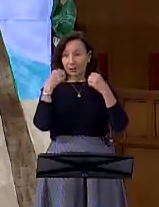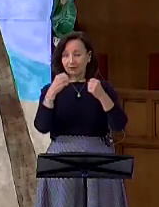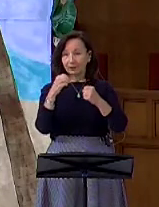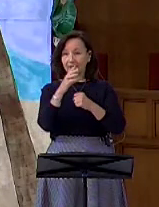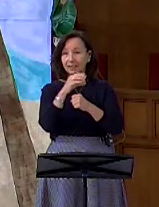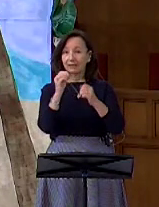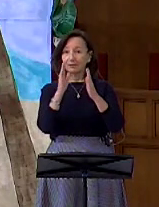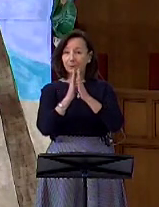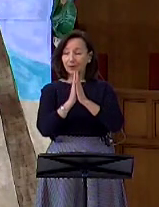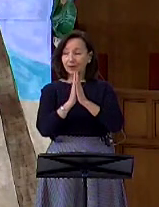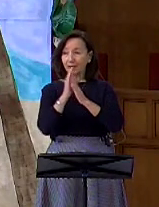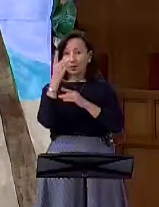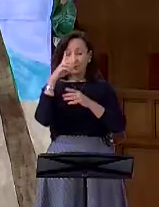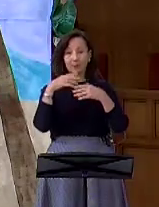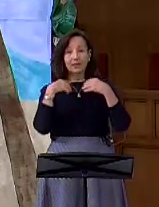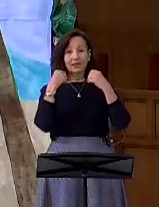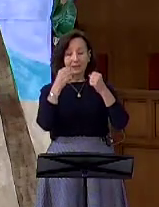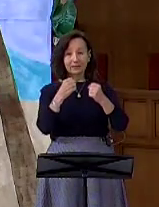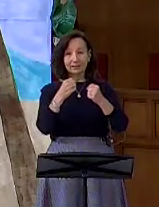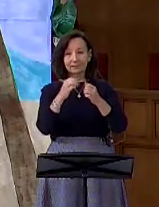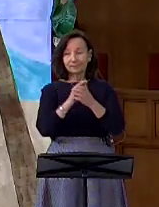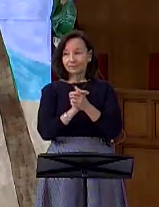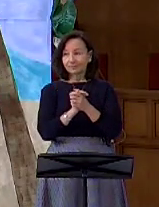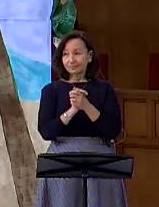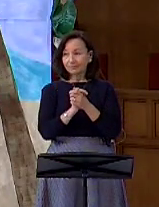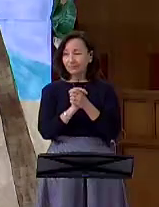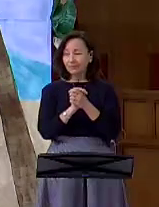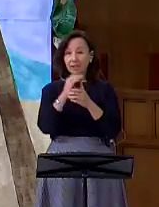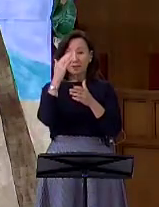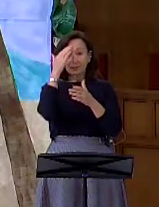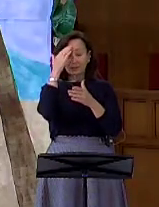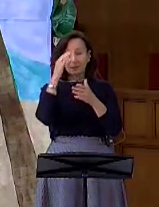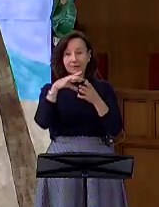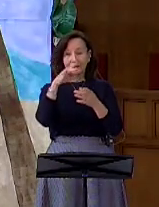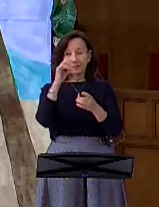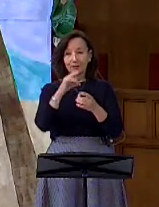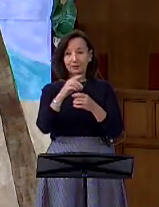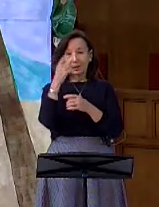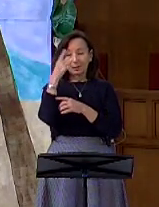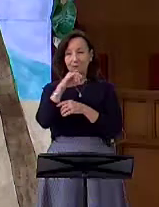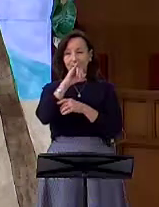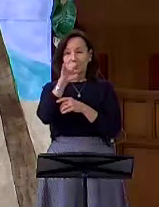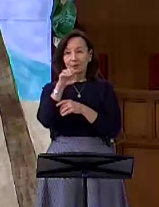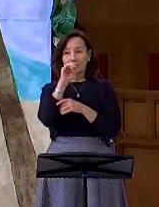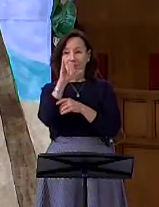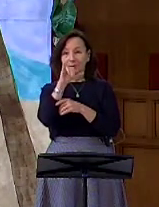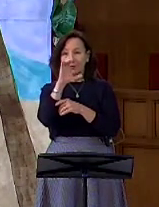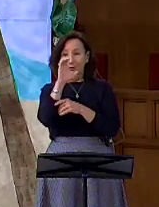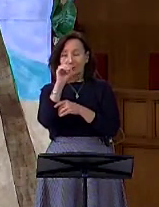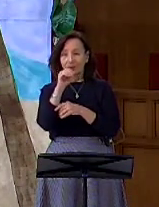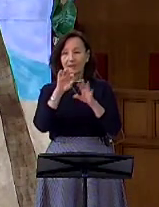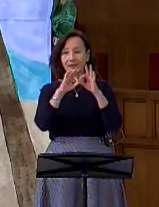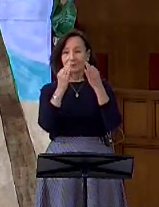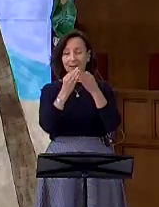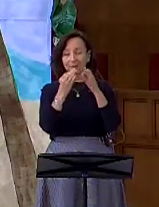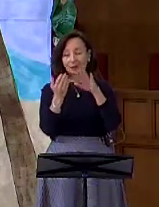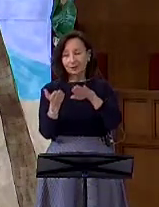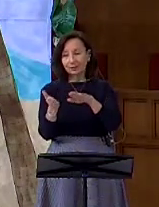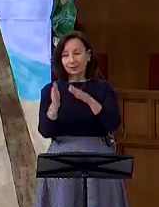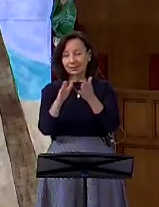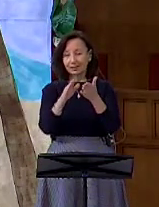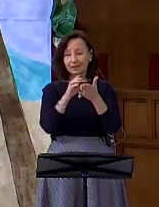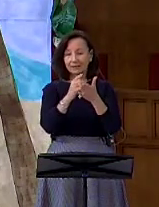pray healing and of the mind and spirit for Joyce's family. As you know, she passed this week